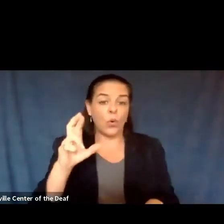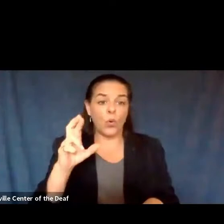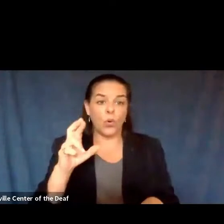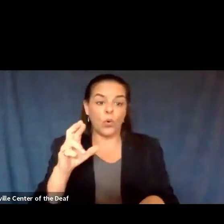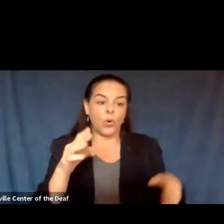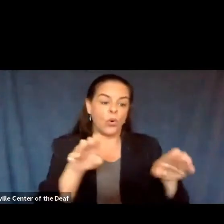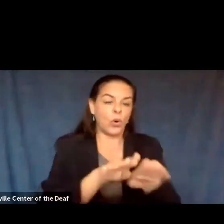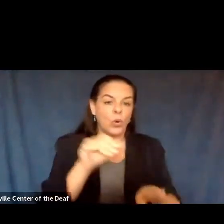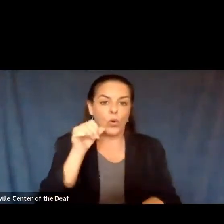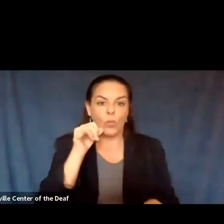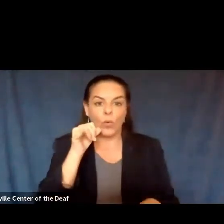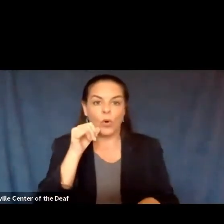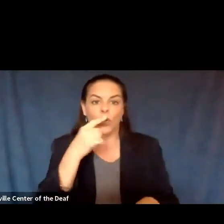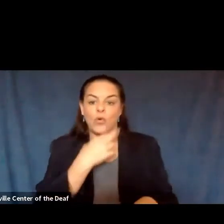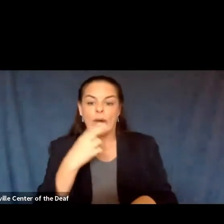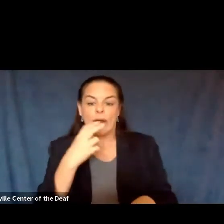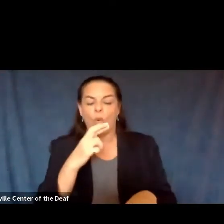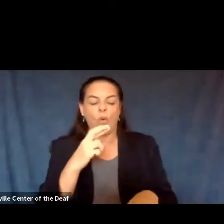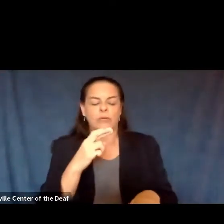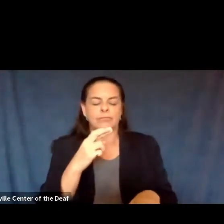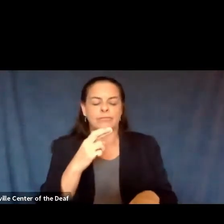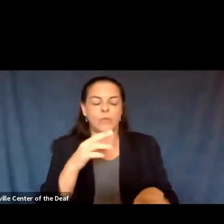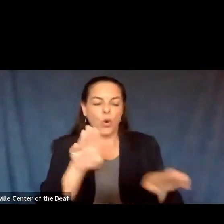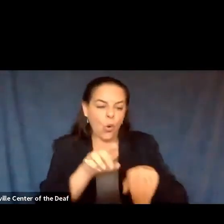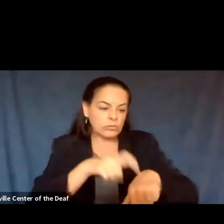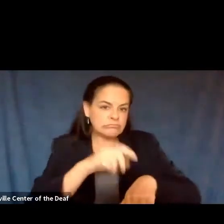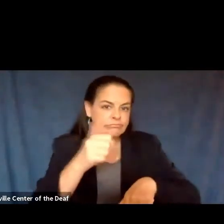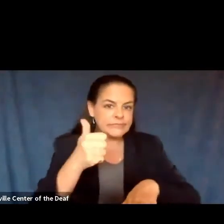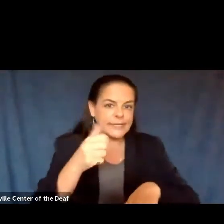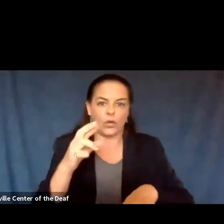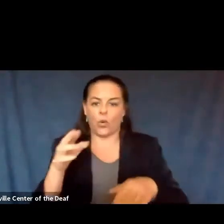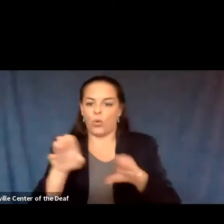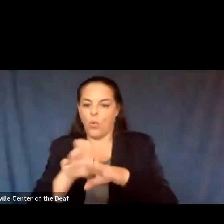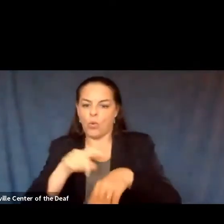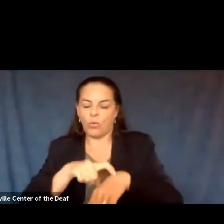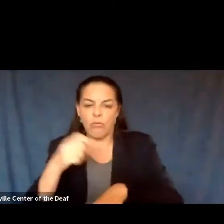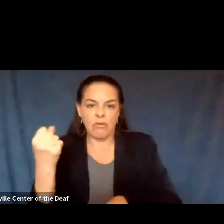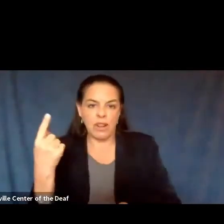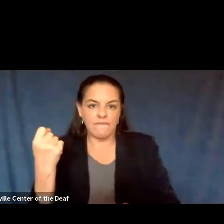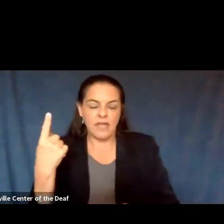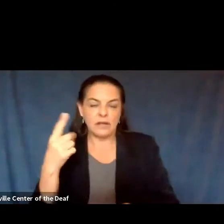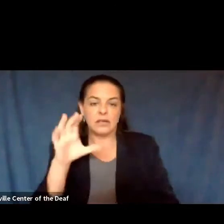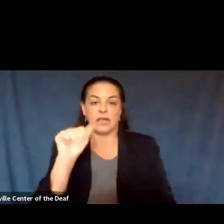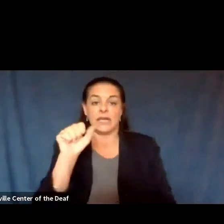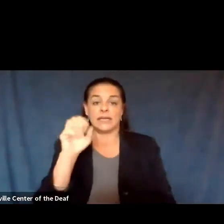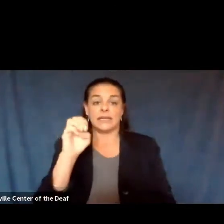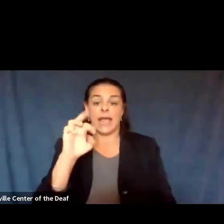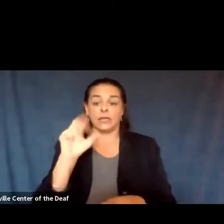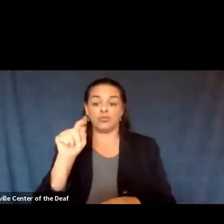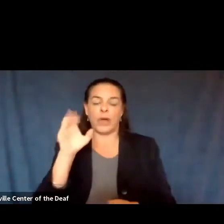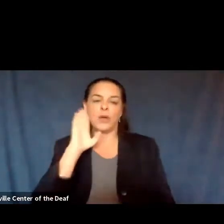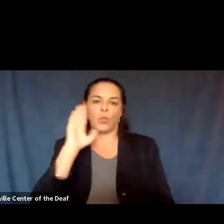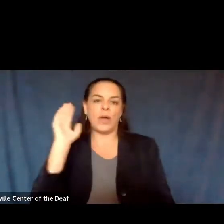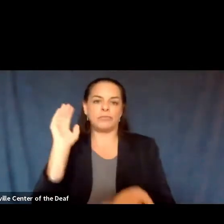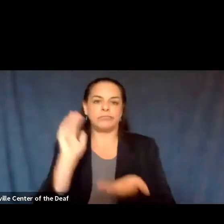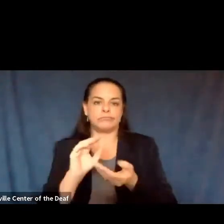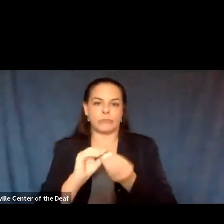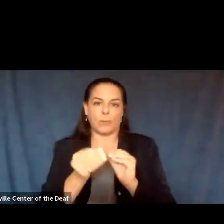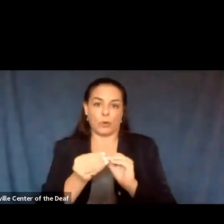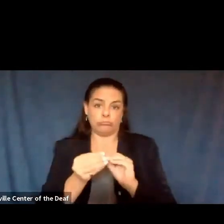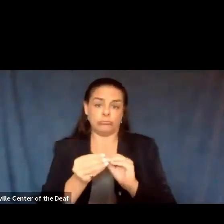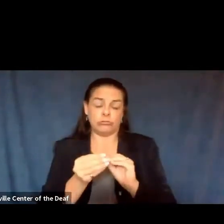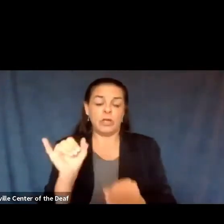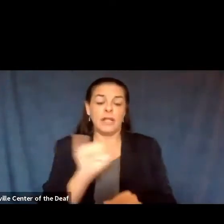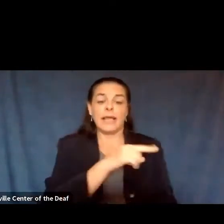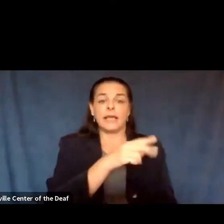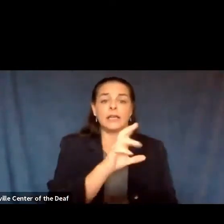bars and restaurants, or they close them at 10 or they close them at 11, case rates go down. Like Charity said,